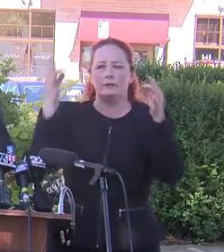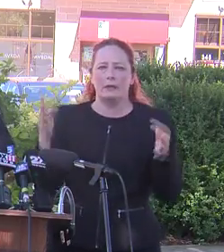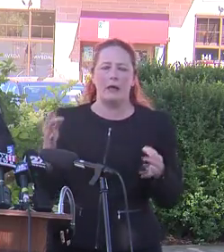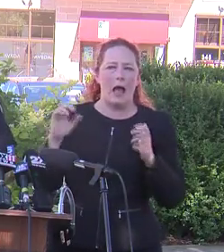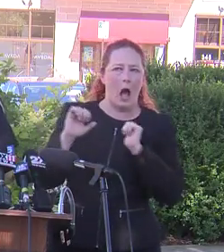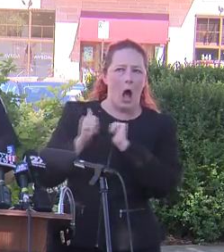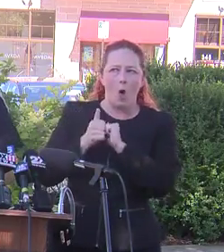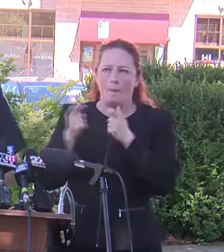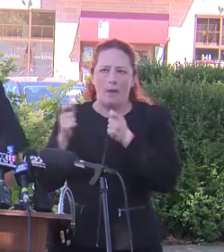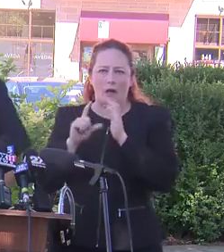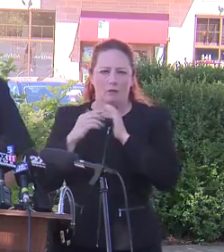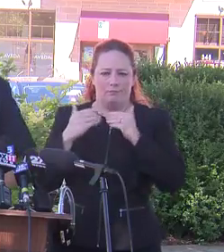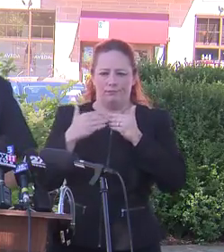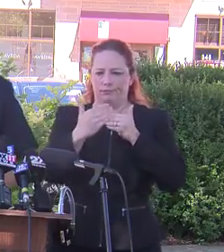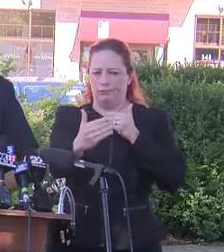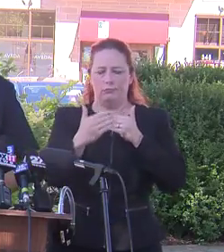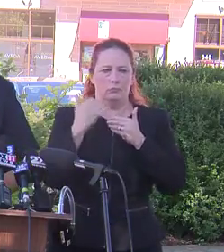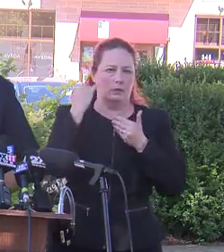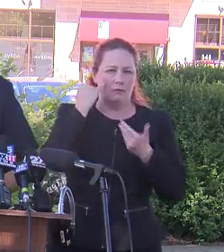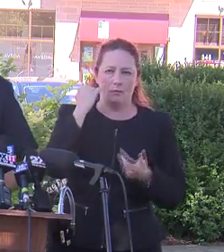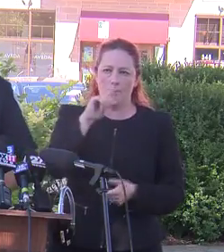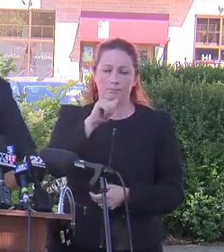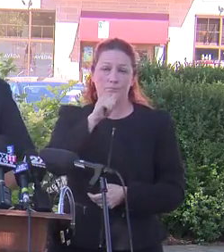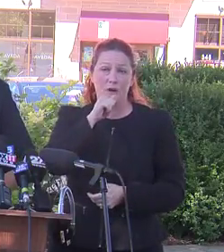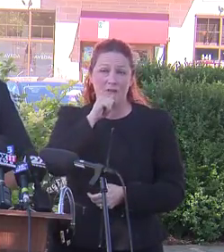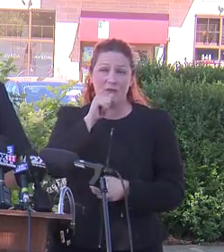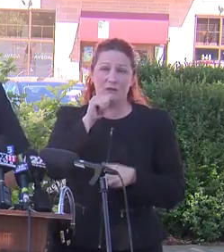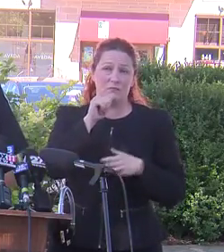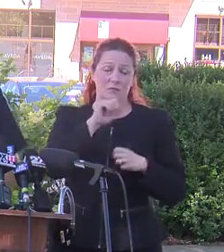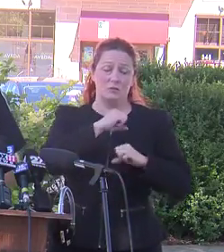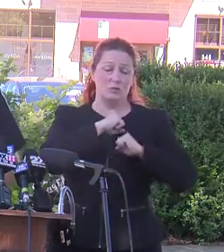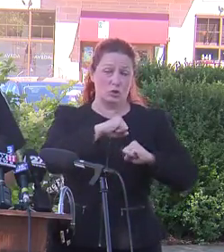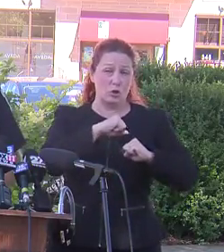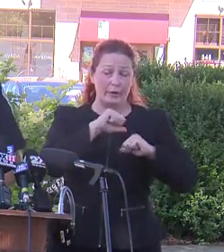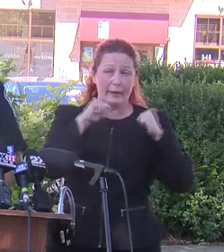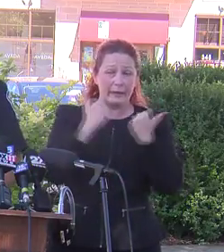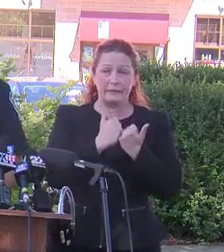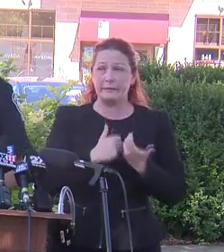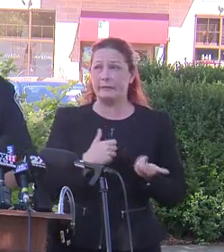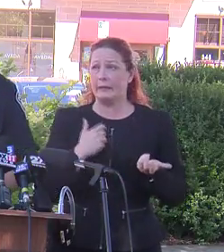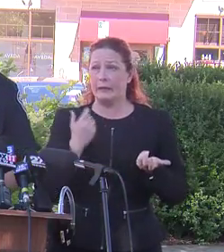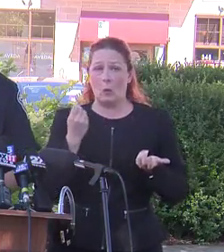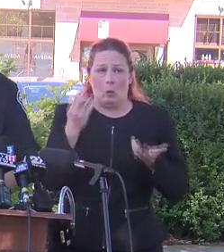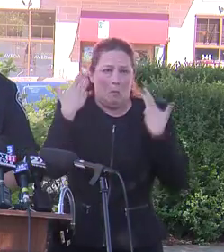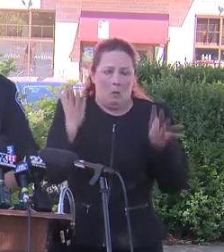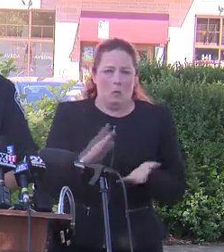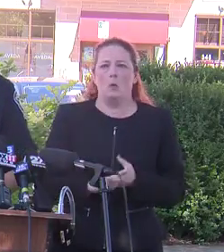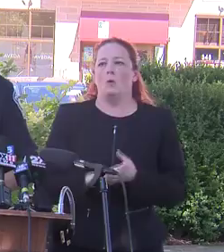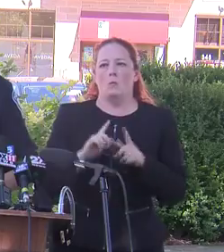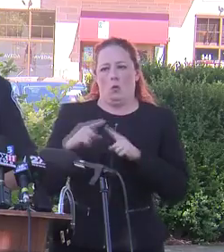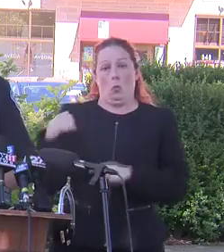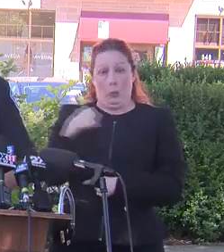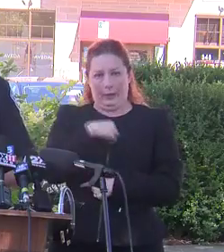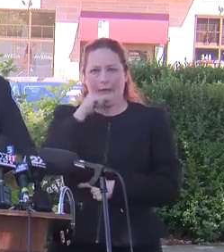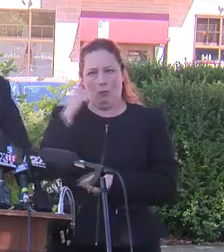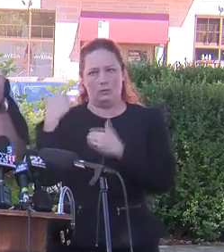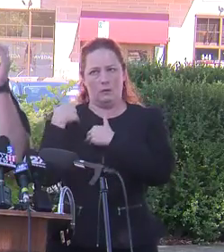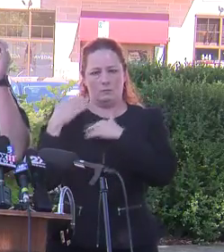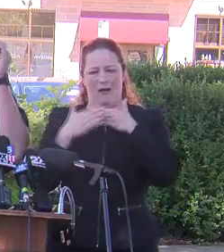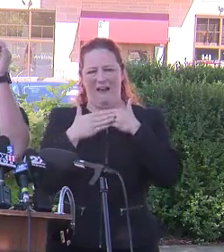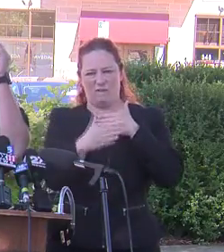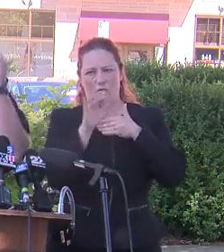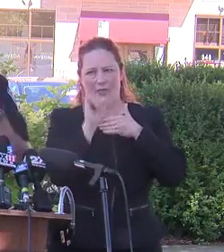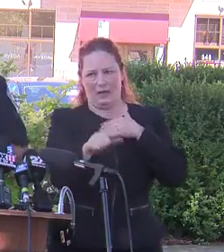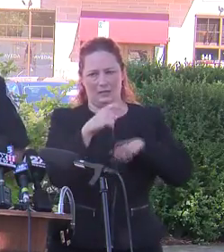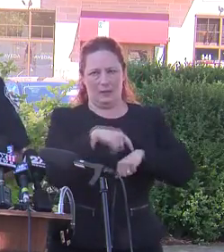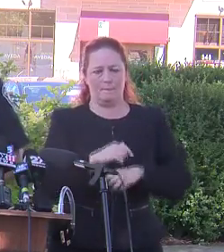security, if they want to use city employees, but the police department and law enforcement will not be responsible for perimeter fencing. EMS was back to